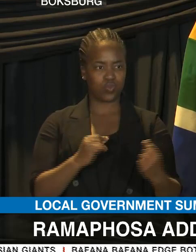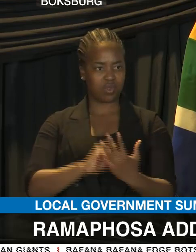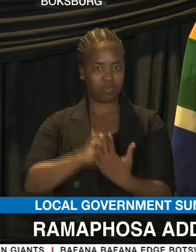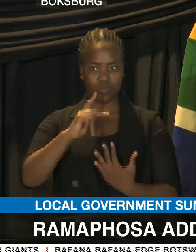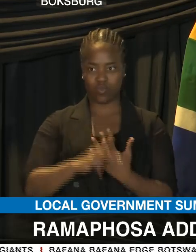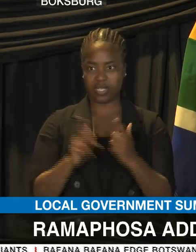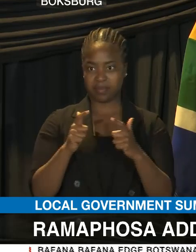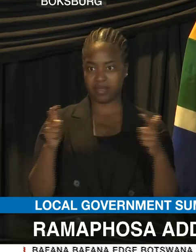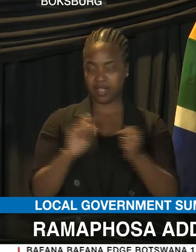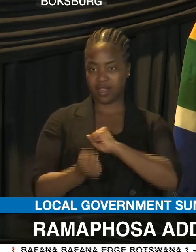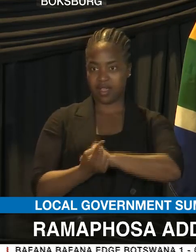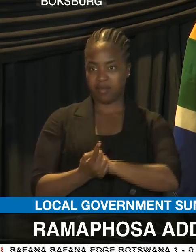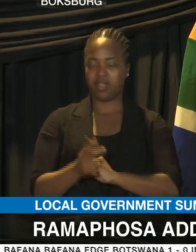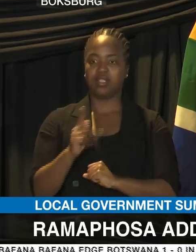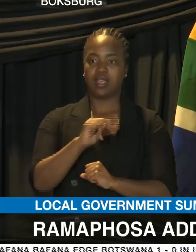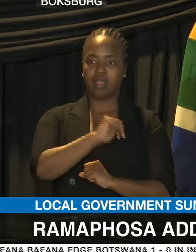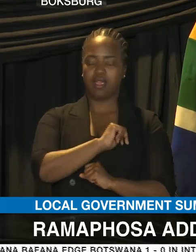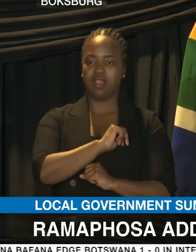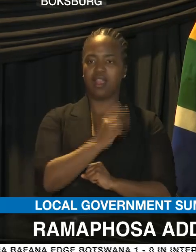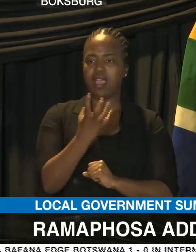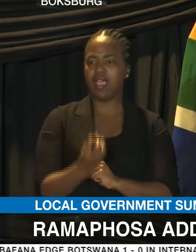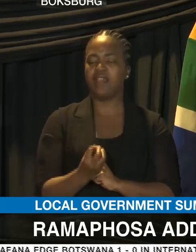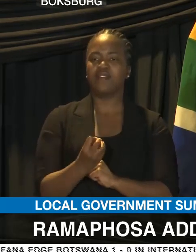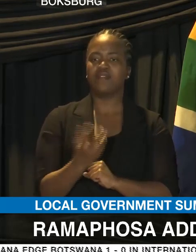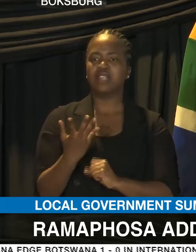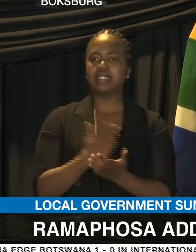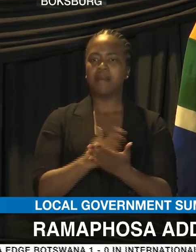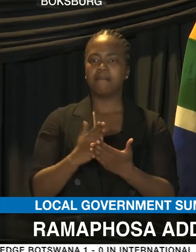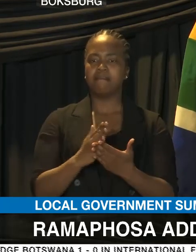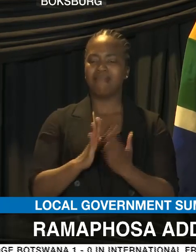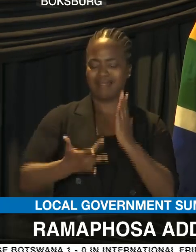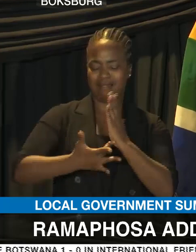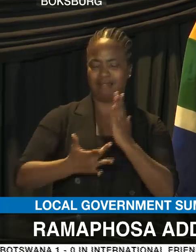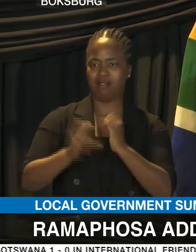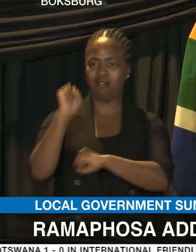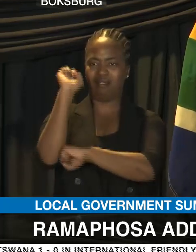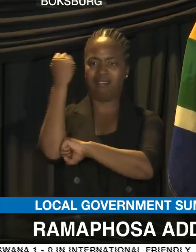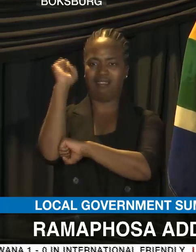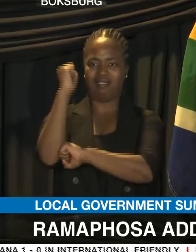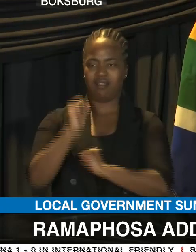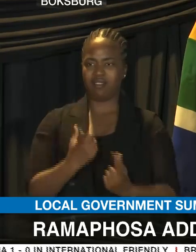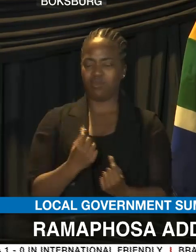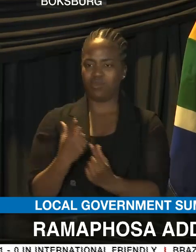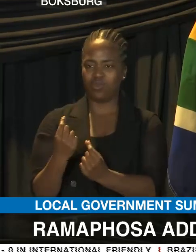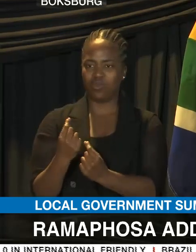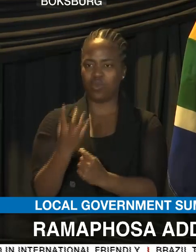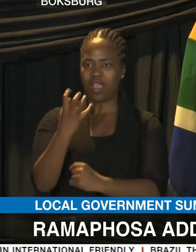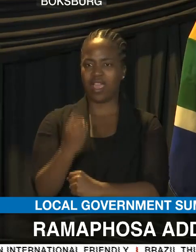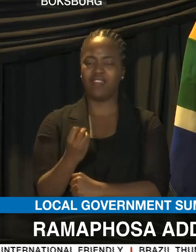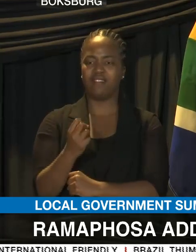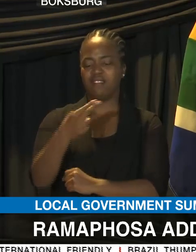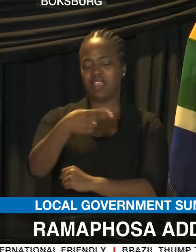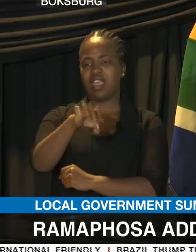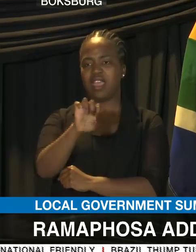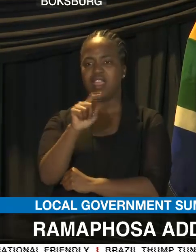projects by an automotive component manufacturer called Hesto